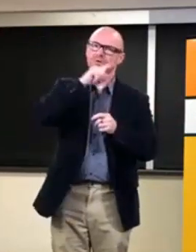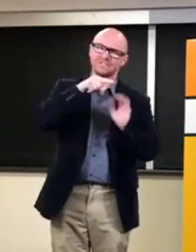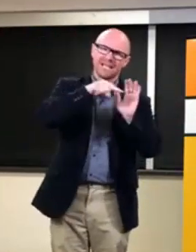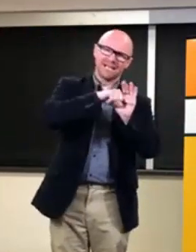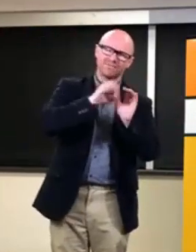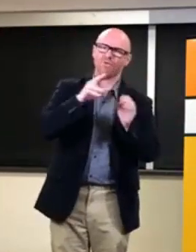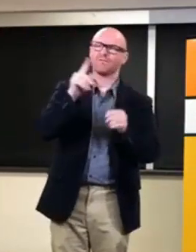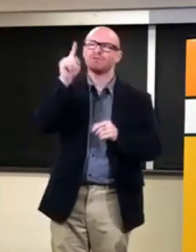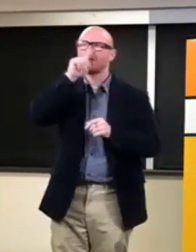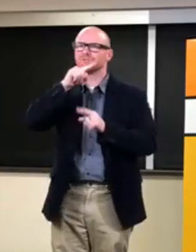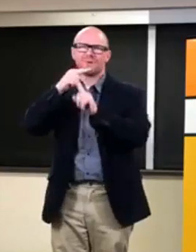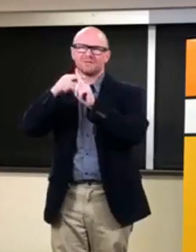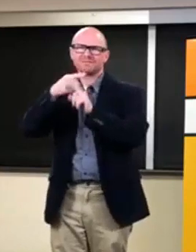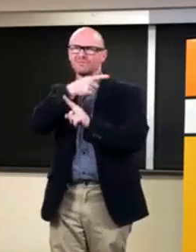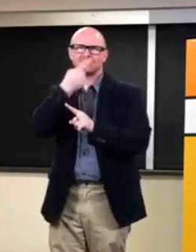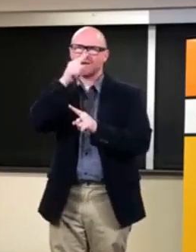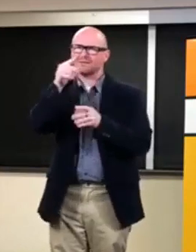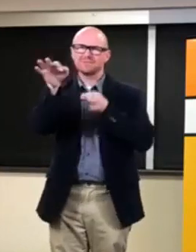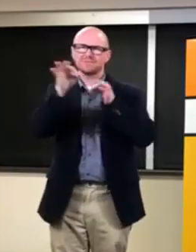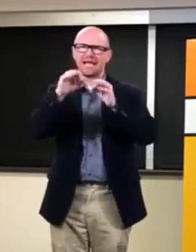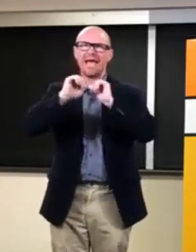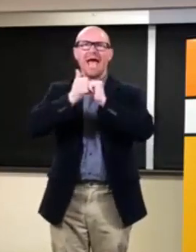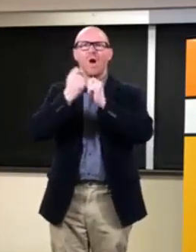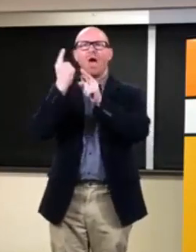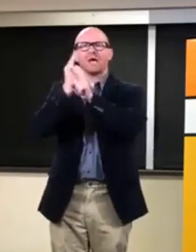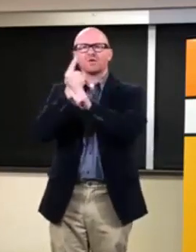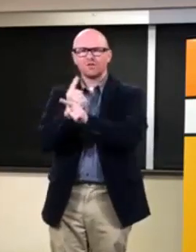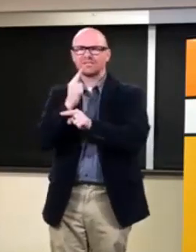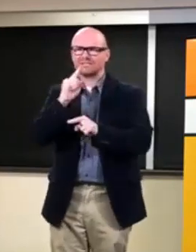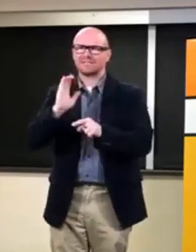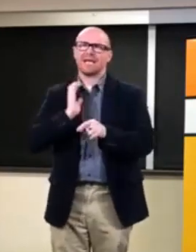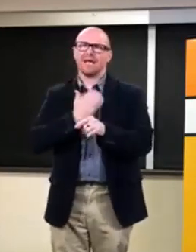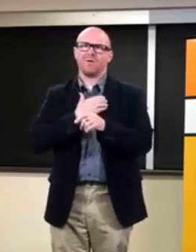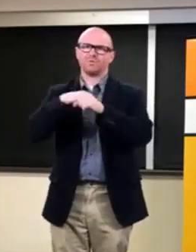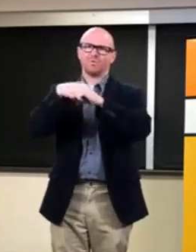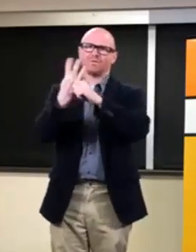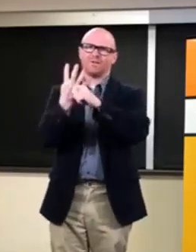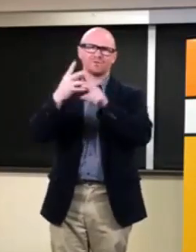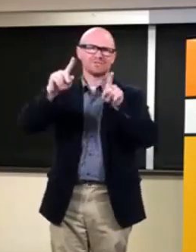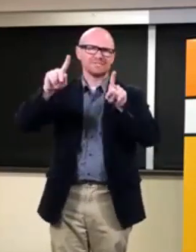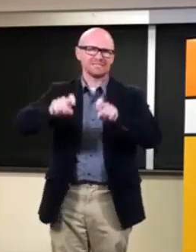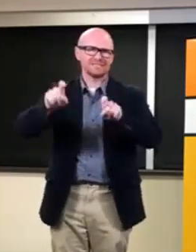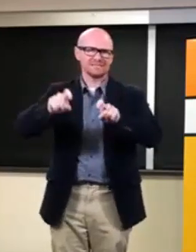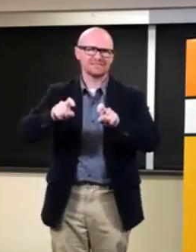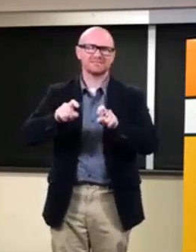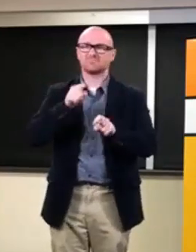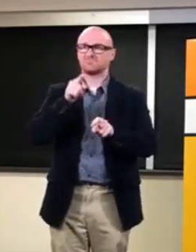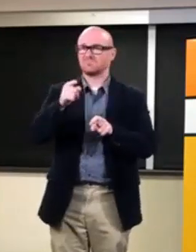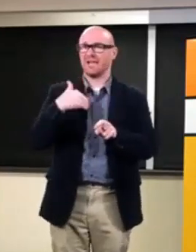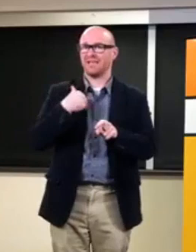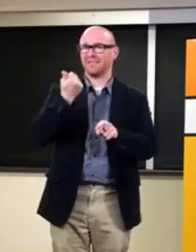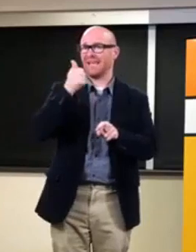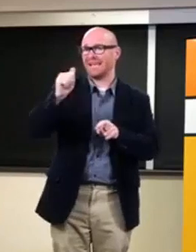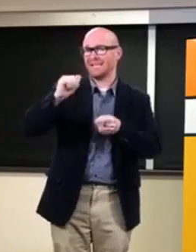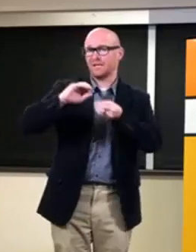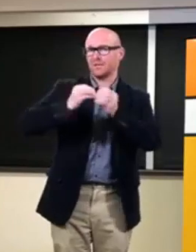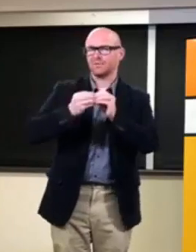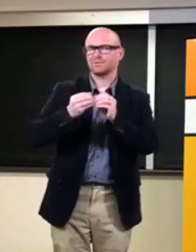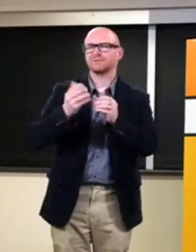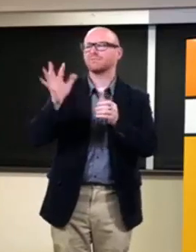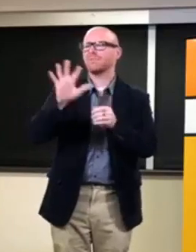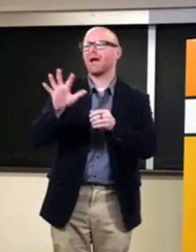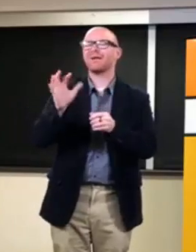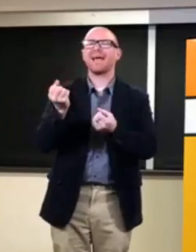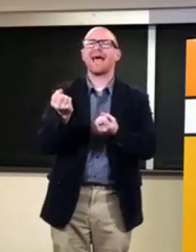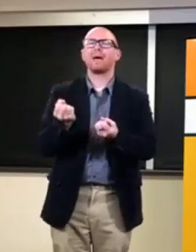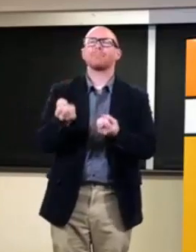you expand on that and answer how accurate are these COVID-19 tests, and do you have numbers as to how many tests in Utah have come